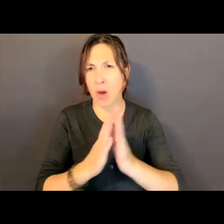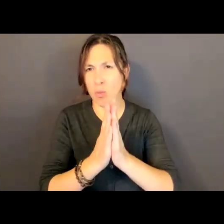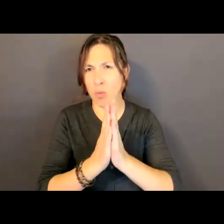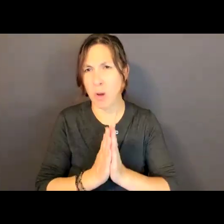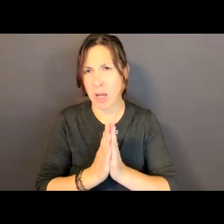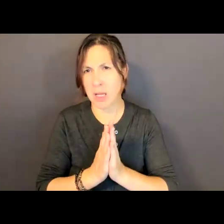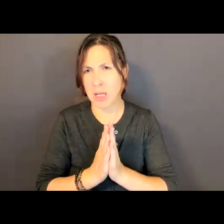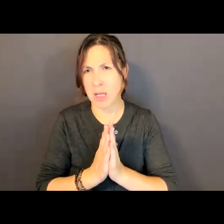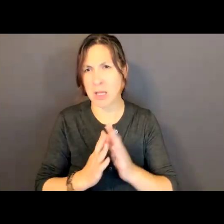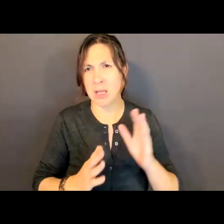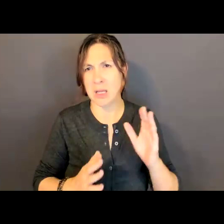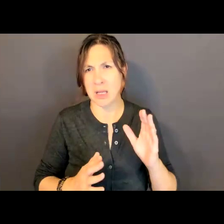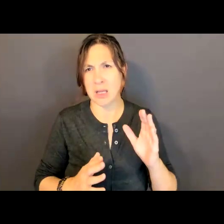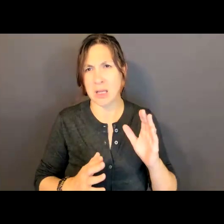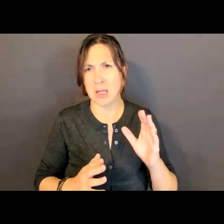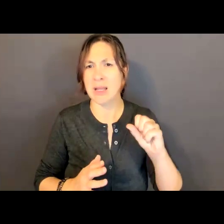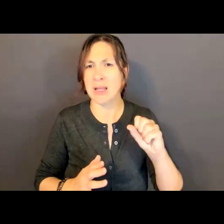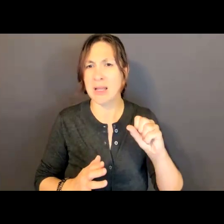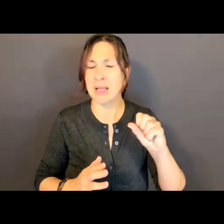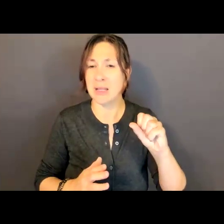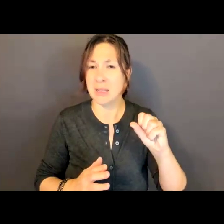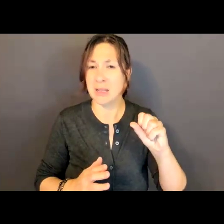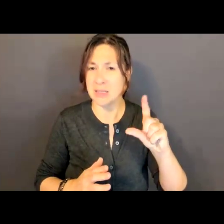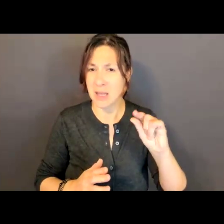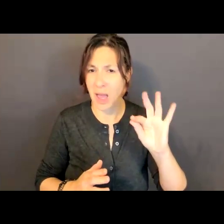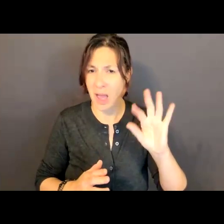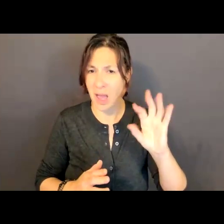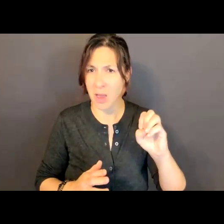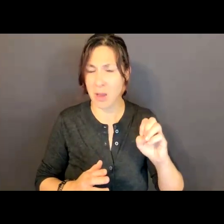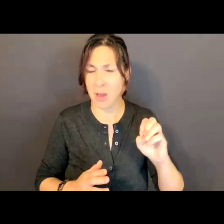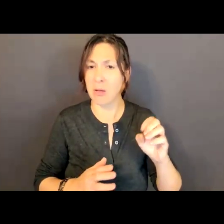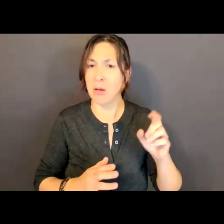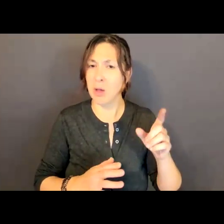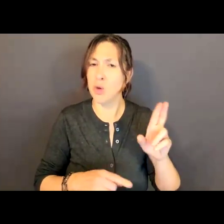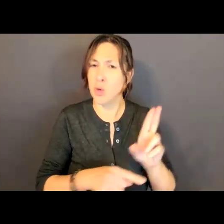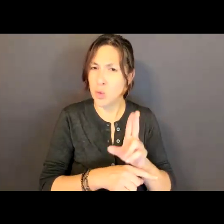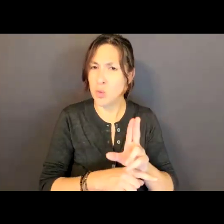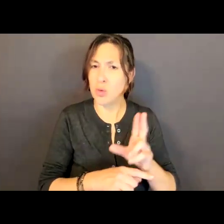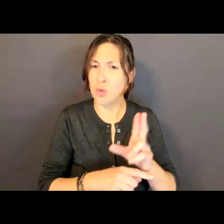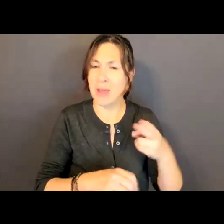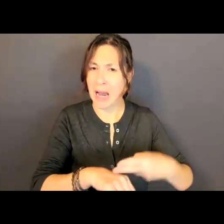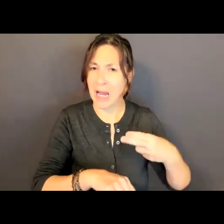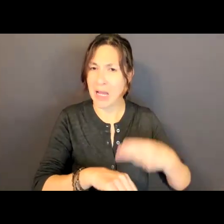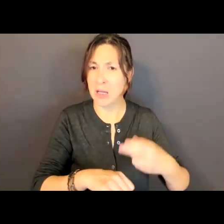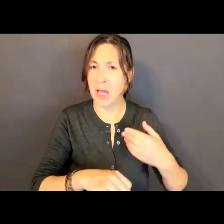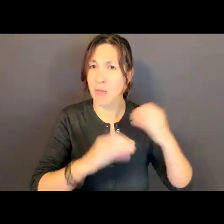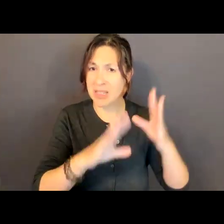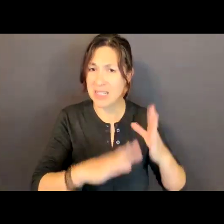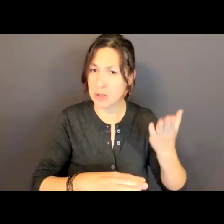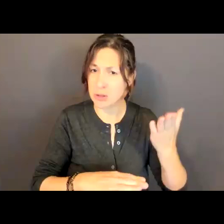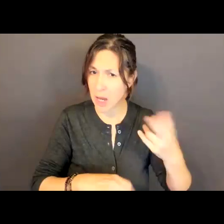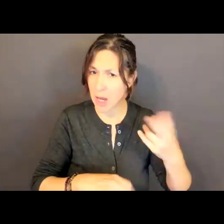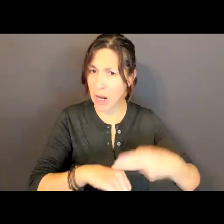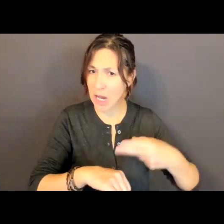the slide in Haitian Creole? Because I have the teacher in Haitian Creole. You know why?